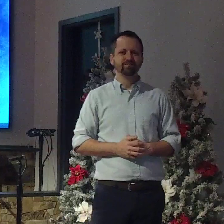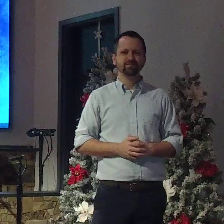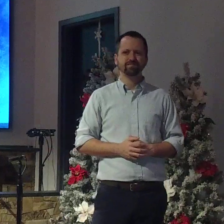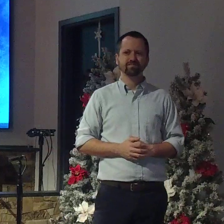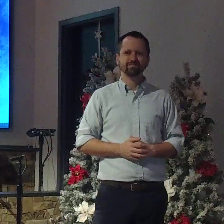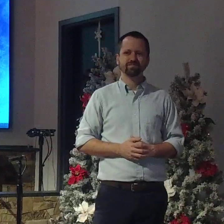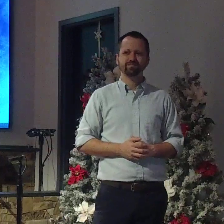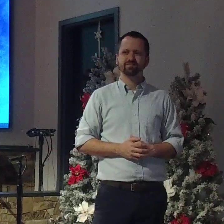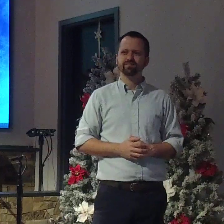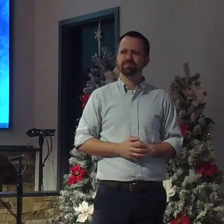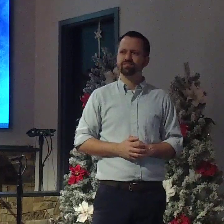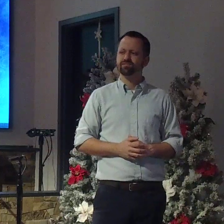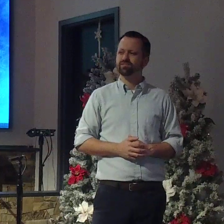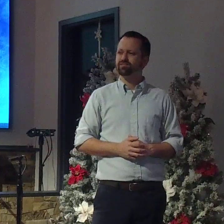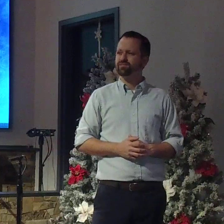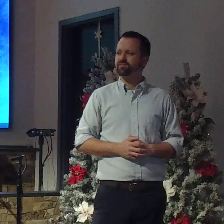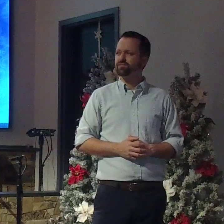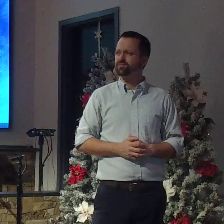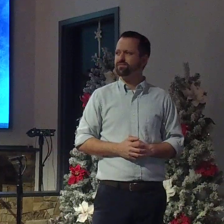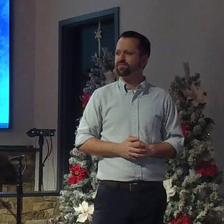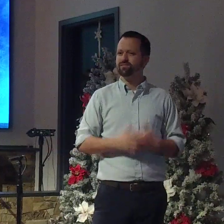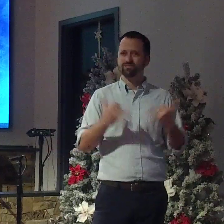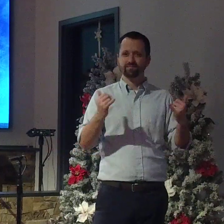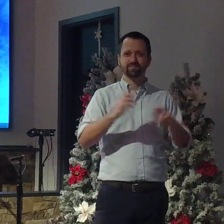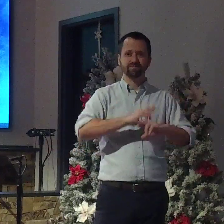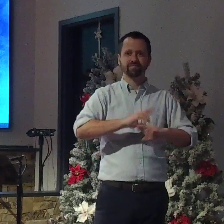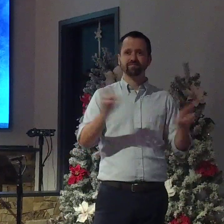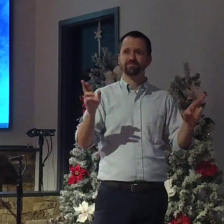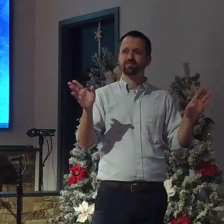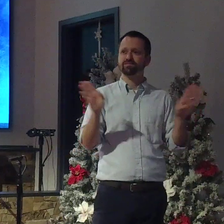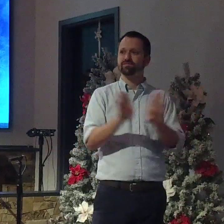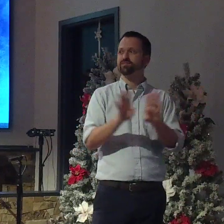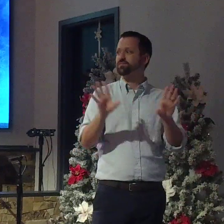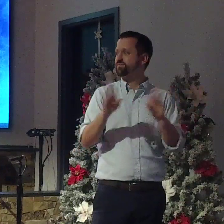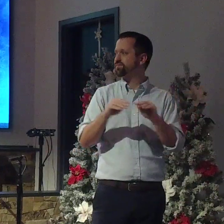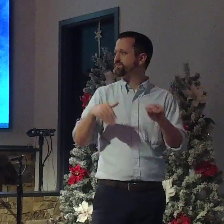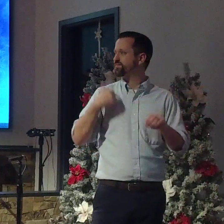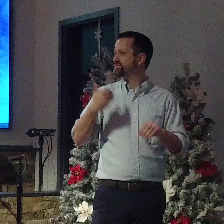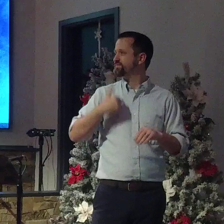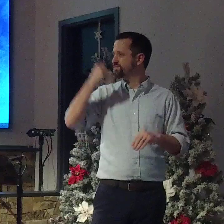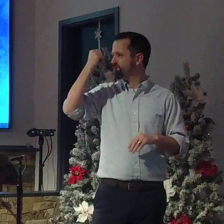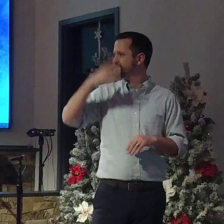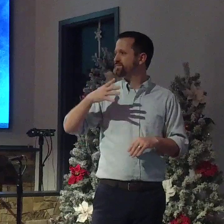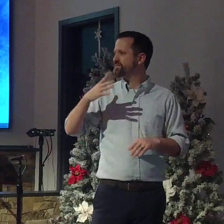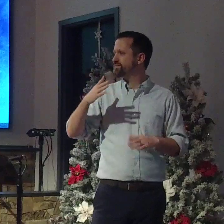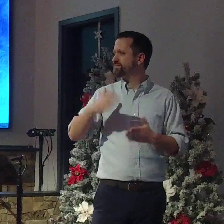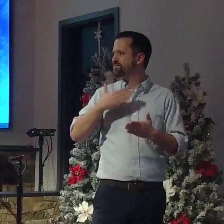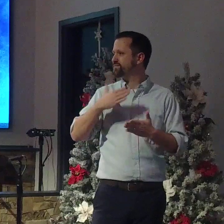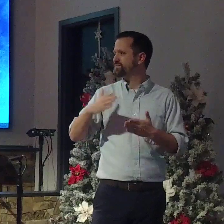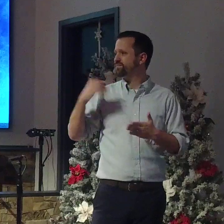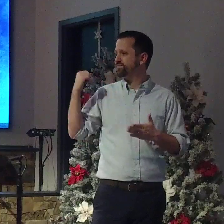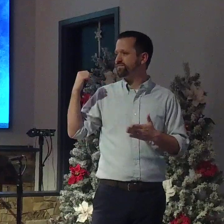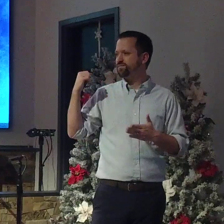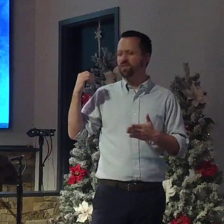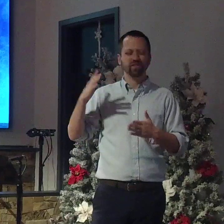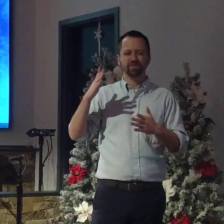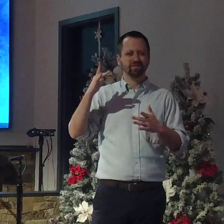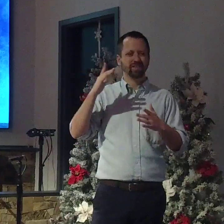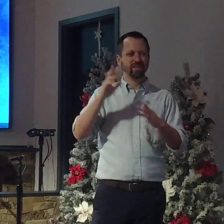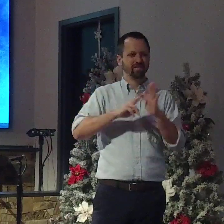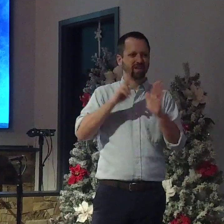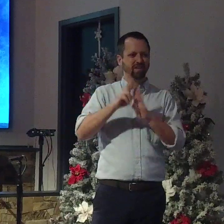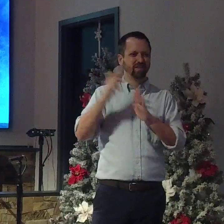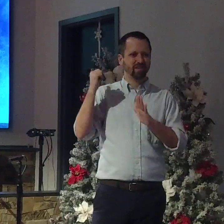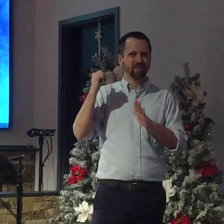that we always wear our armor of God, and I'm grateful, and I really, really appreciate what God has done for me.